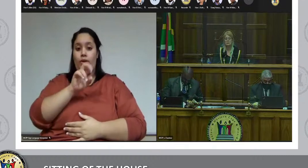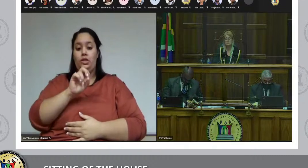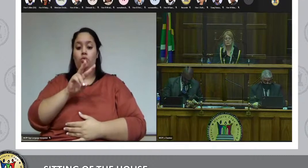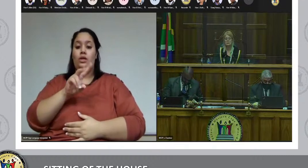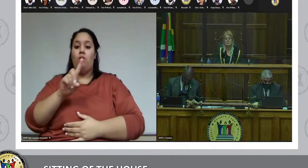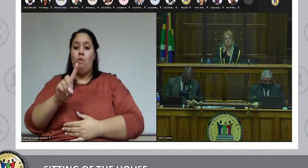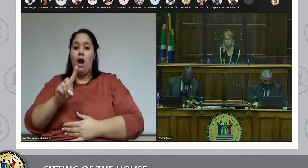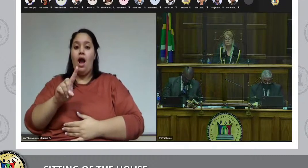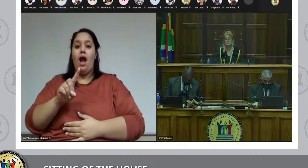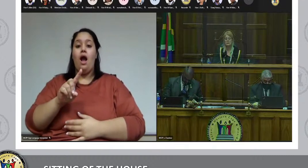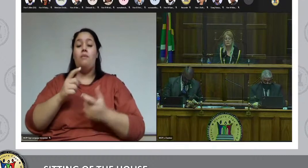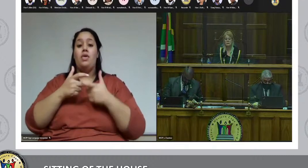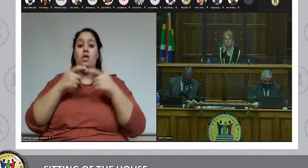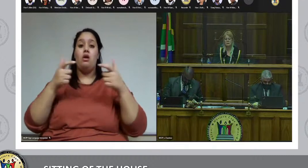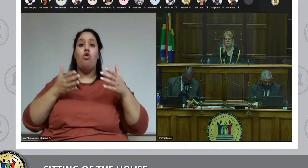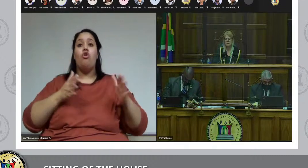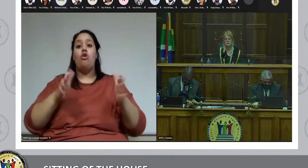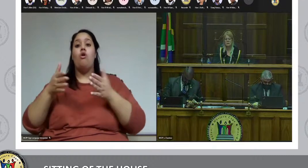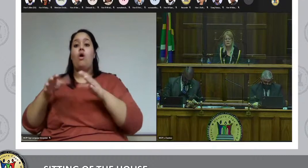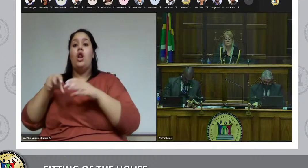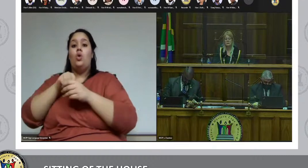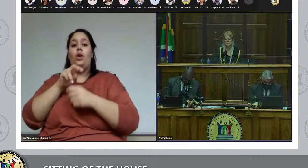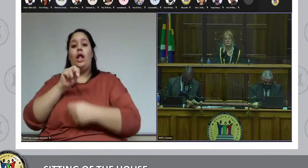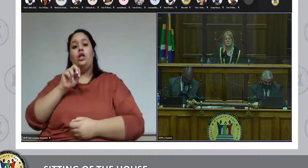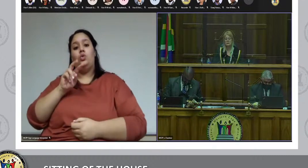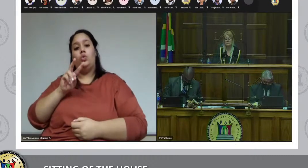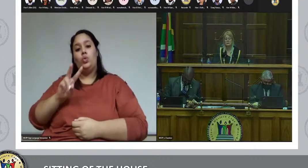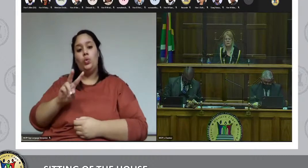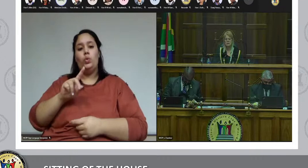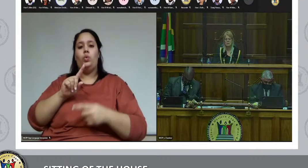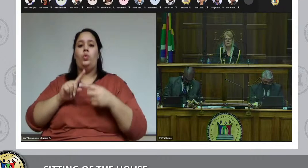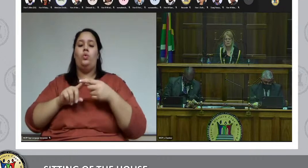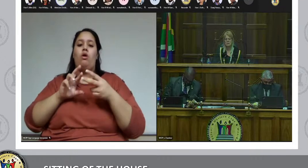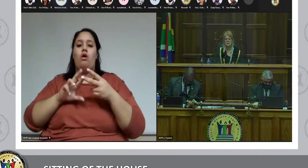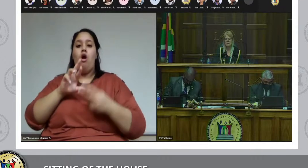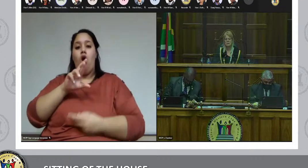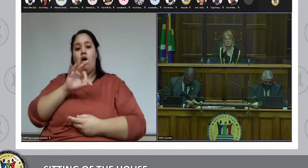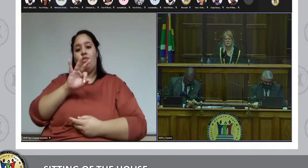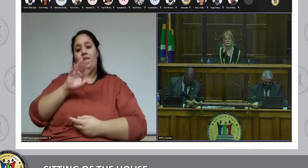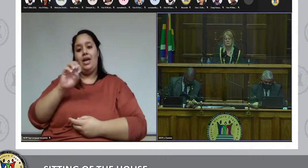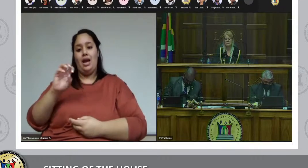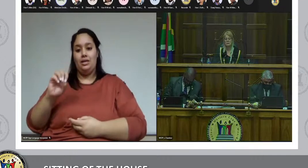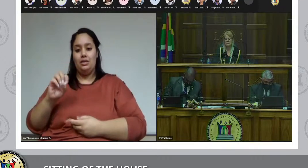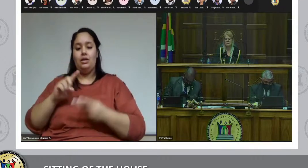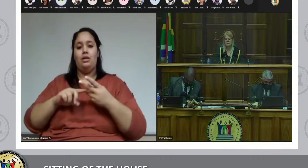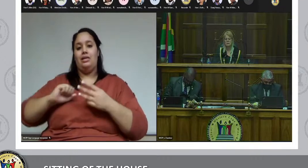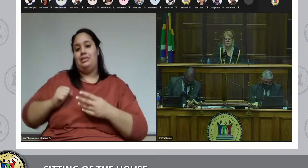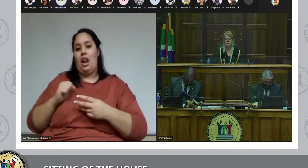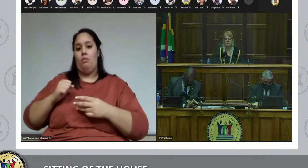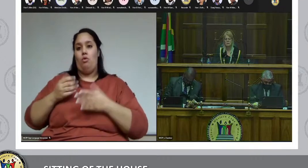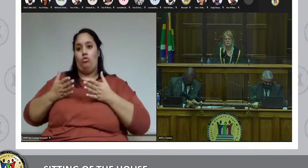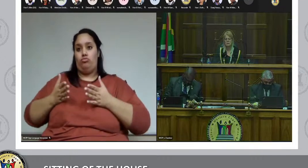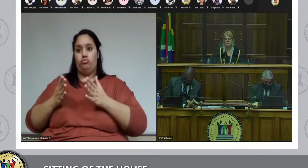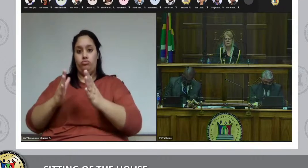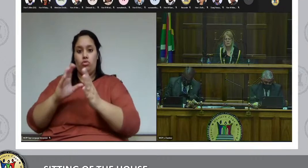major routes, including the N2 again, the R300, Stellenbosch arterial,